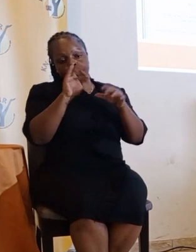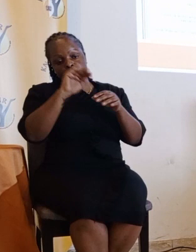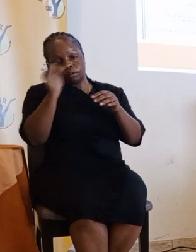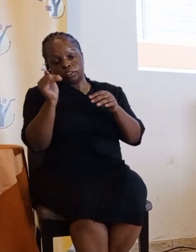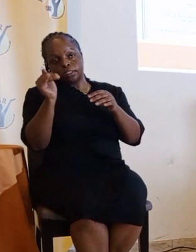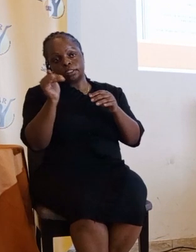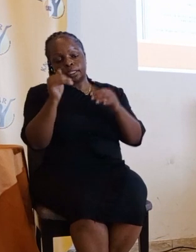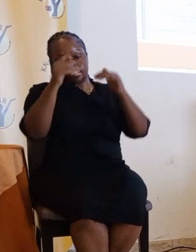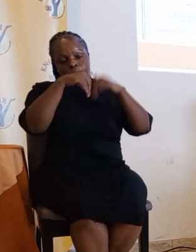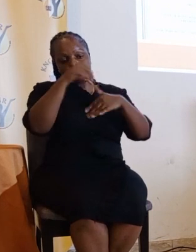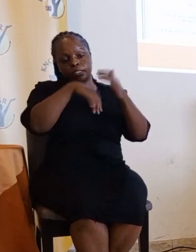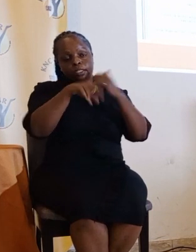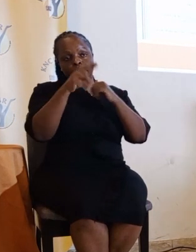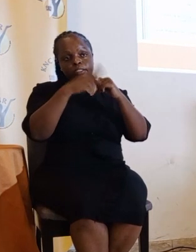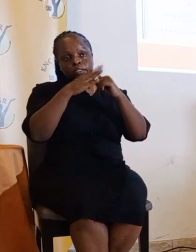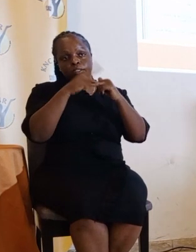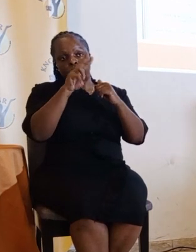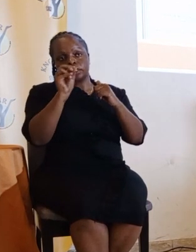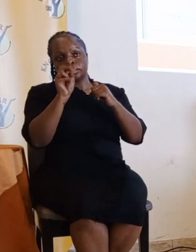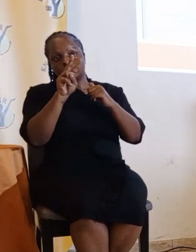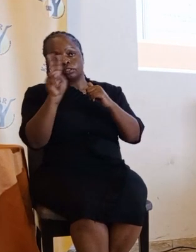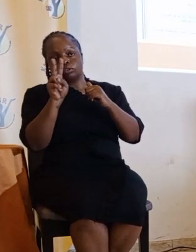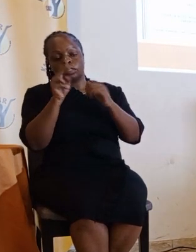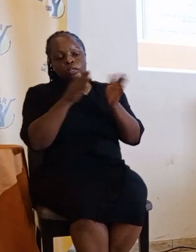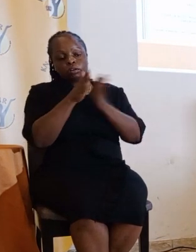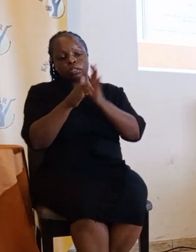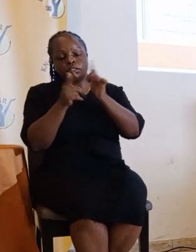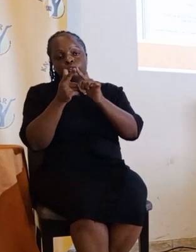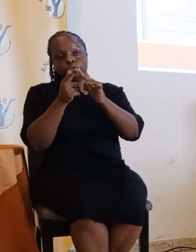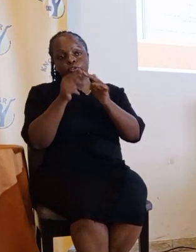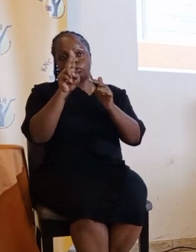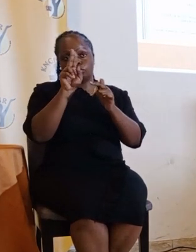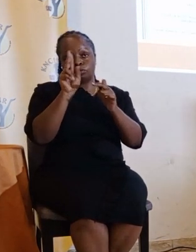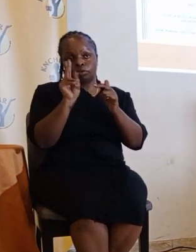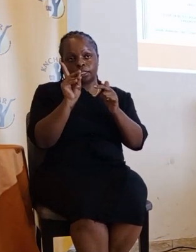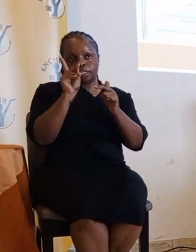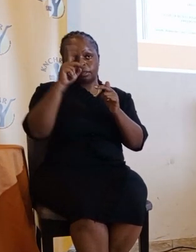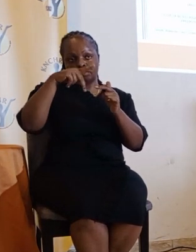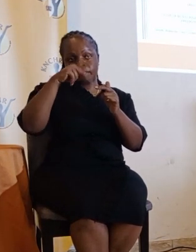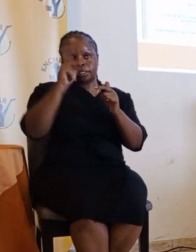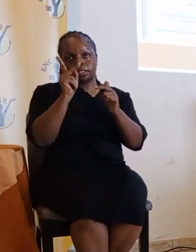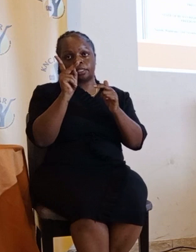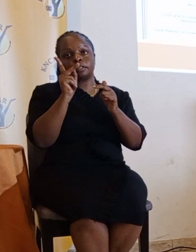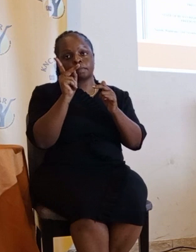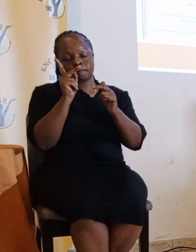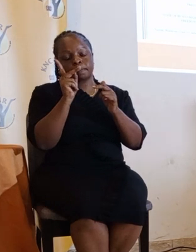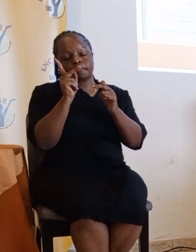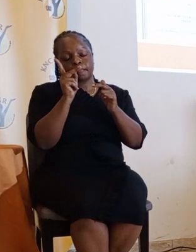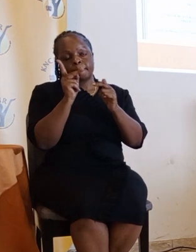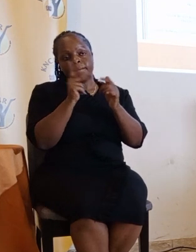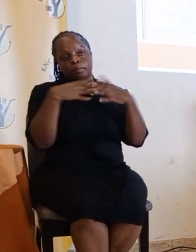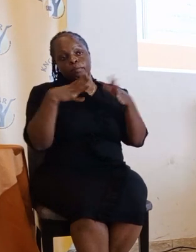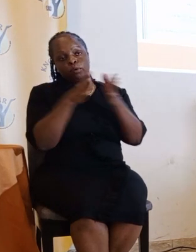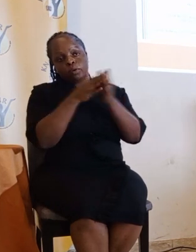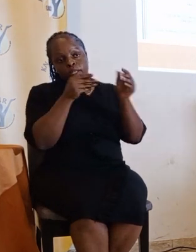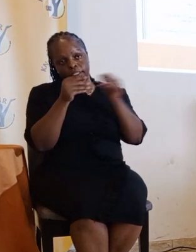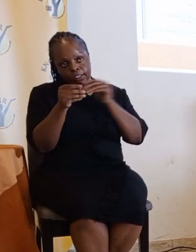September 2022. According to the United Disabled Persons of Kenya, the UPPK, persons